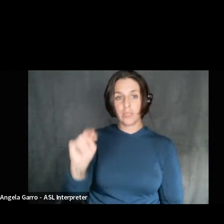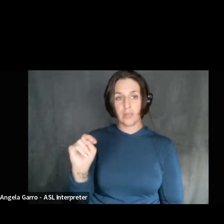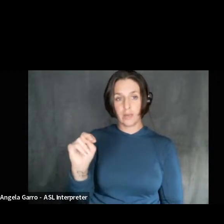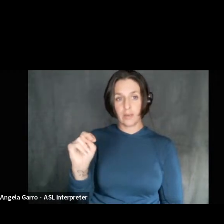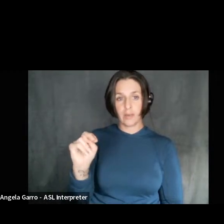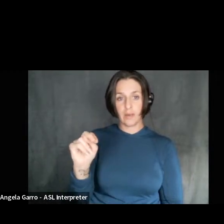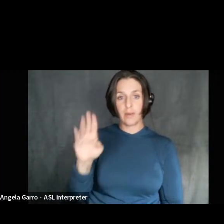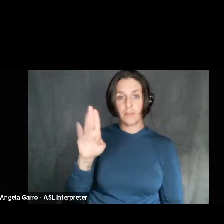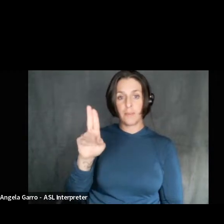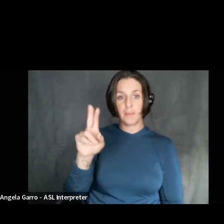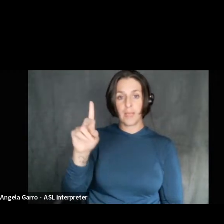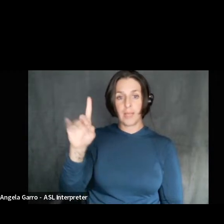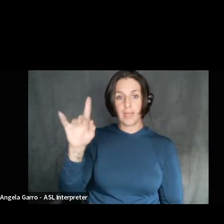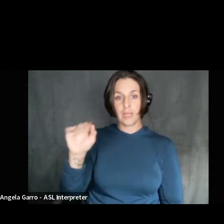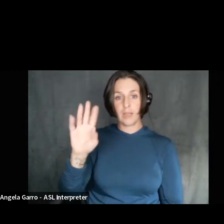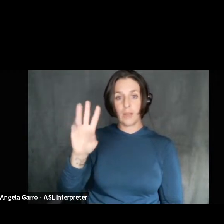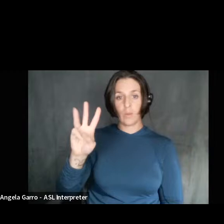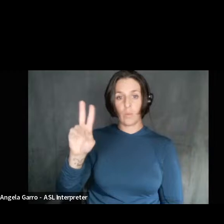Buddy Wolf,